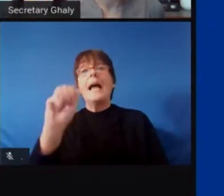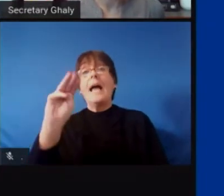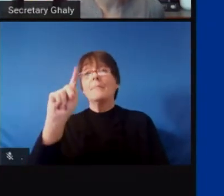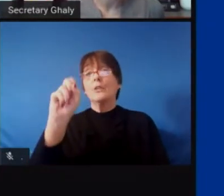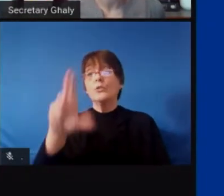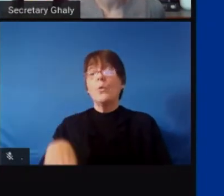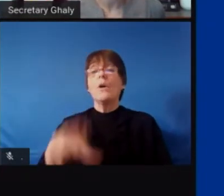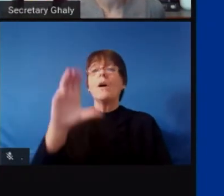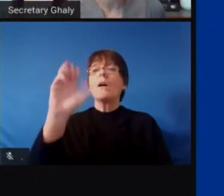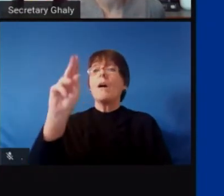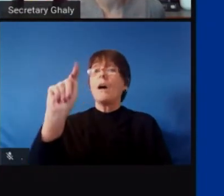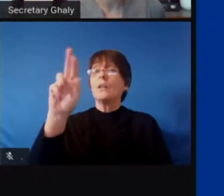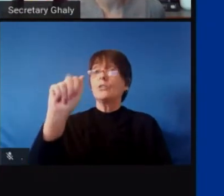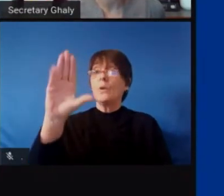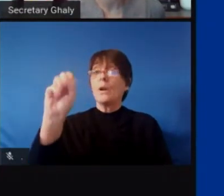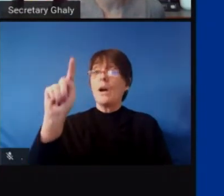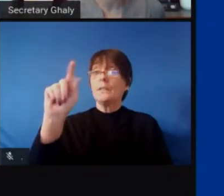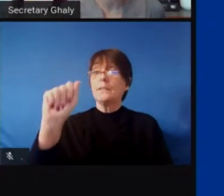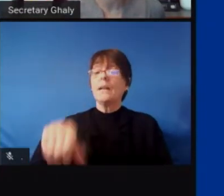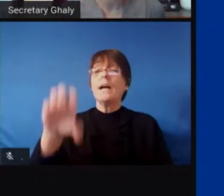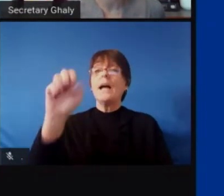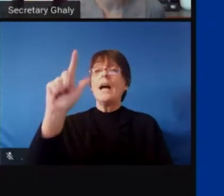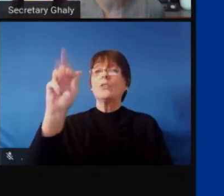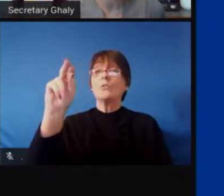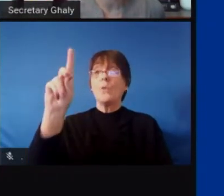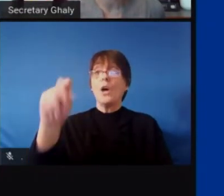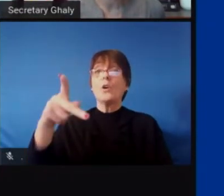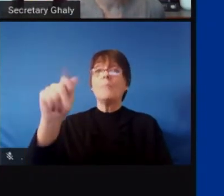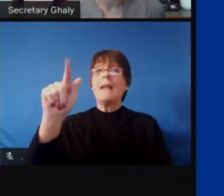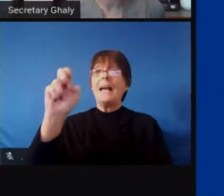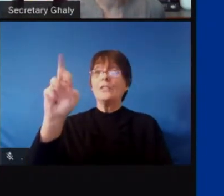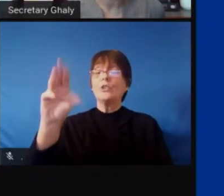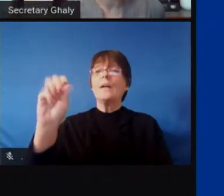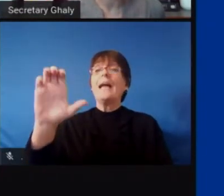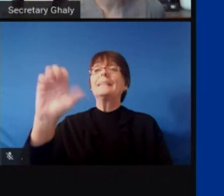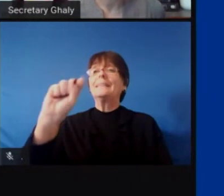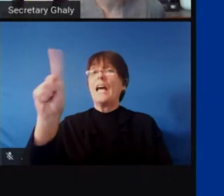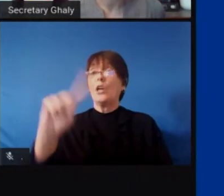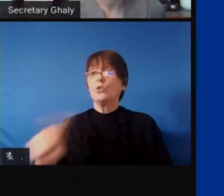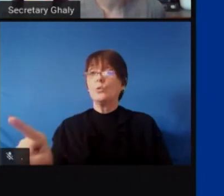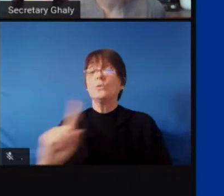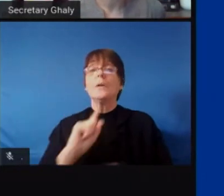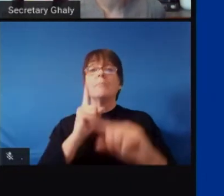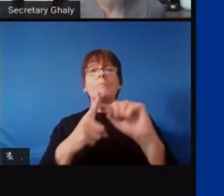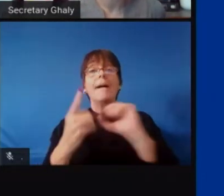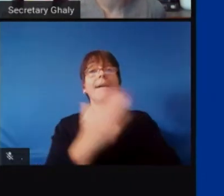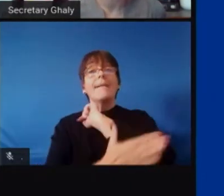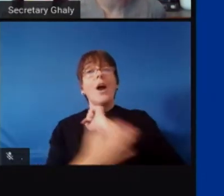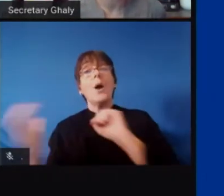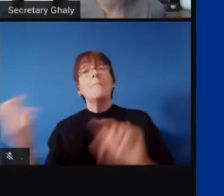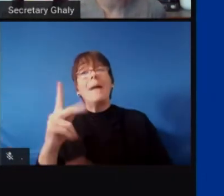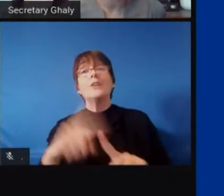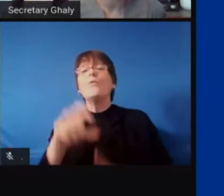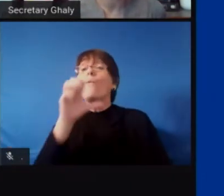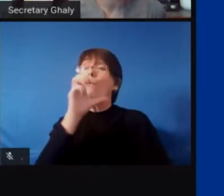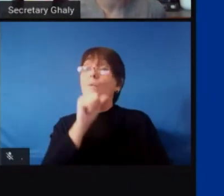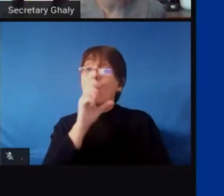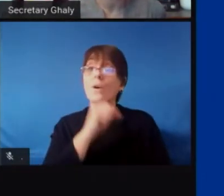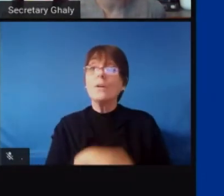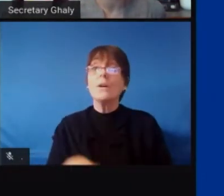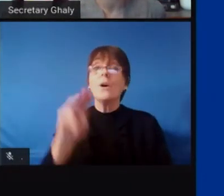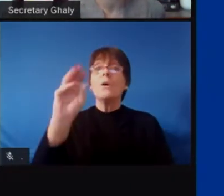Contra Costa, El Dorado, Placer, and Santa Cruz. And there are also counties moving back to the orange tier: